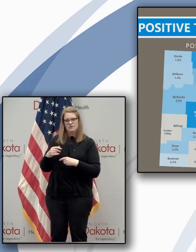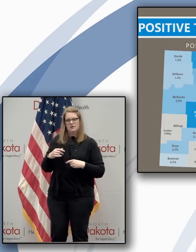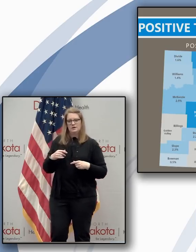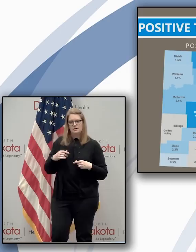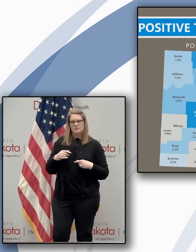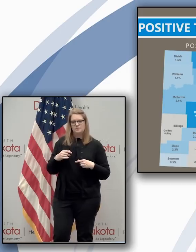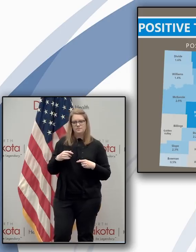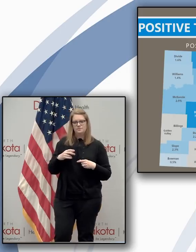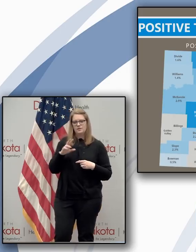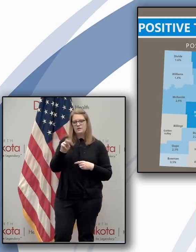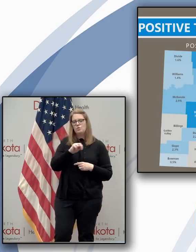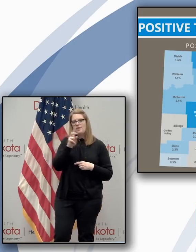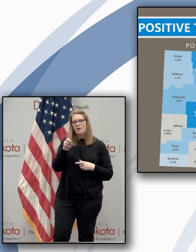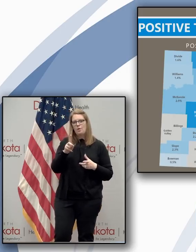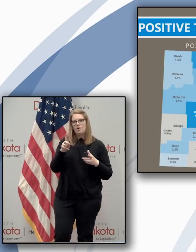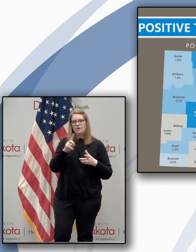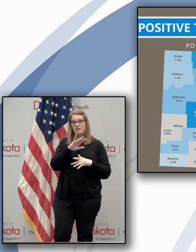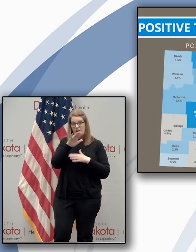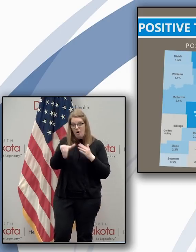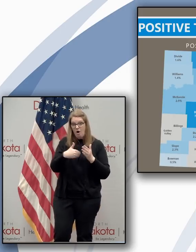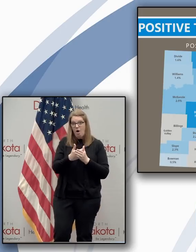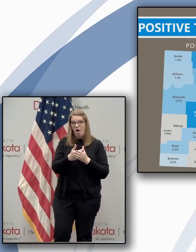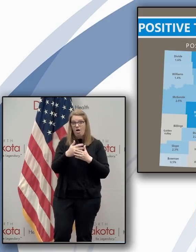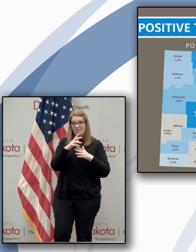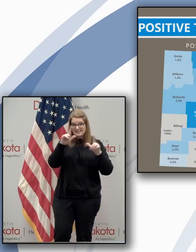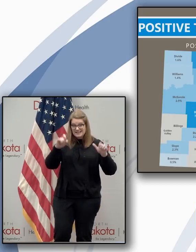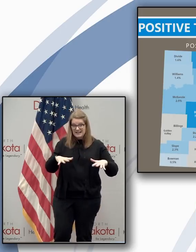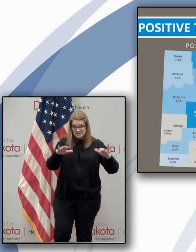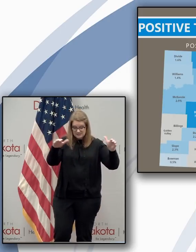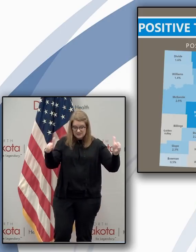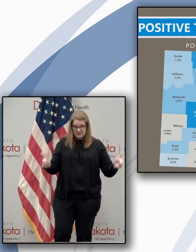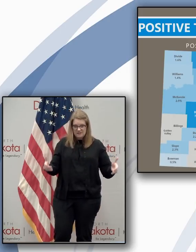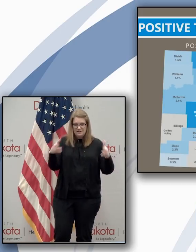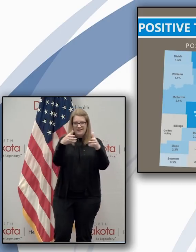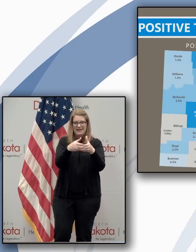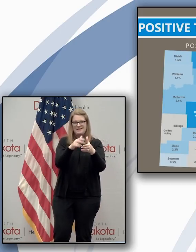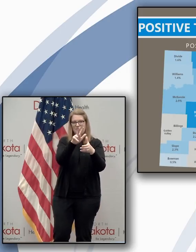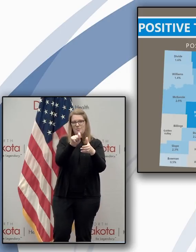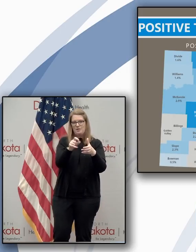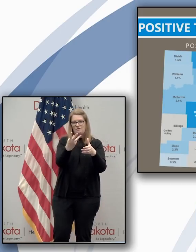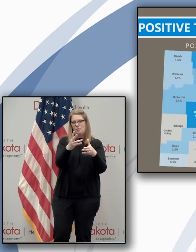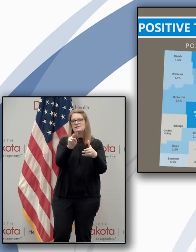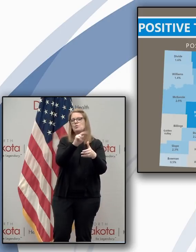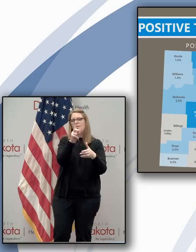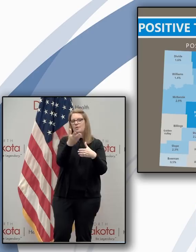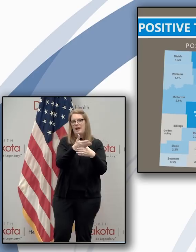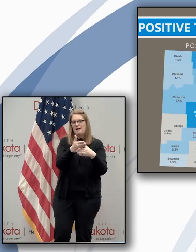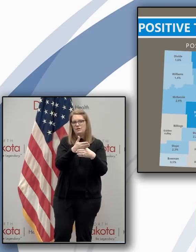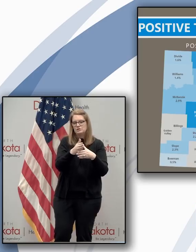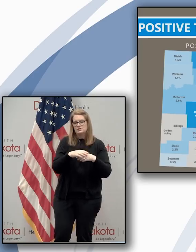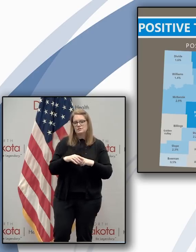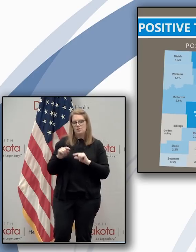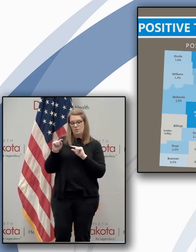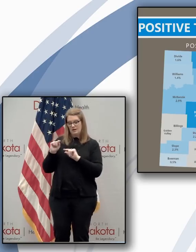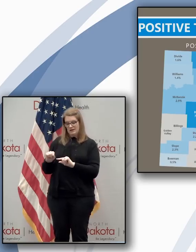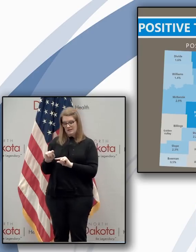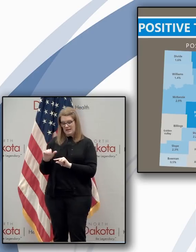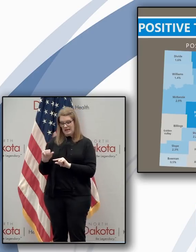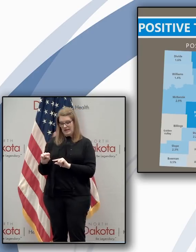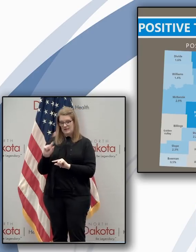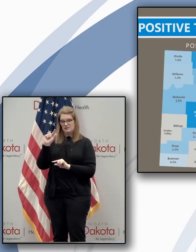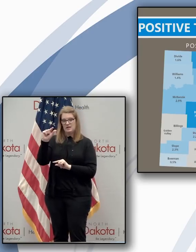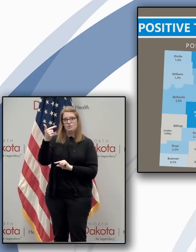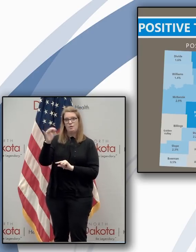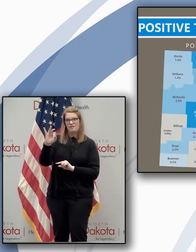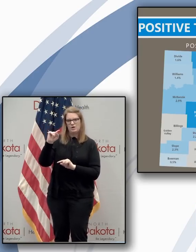3.4% is conducted on the positive rates on average. And so again, these are Cass and Grand Forks